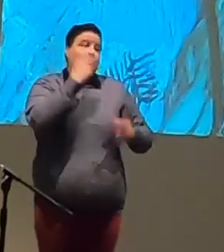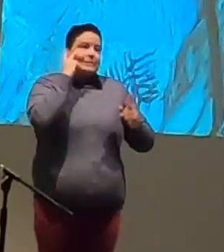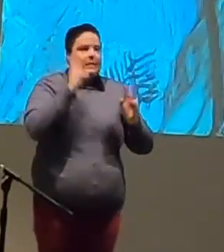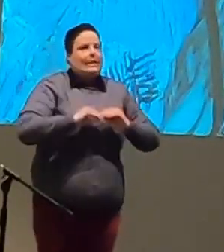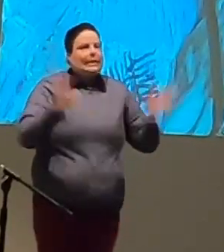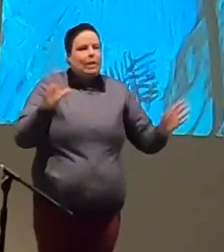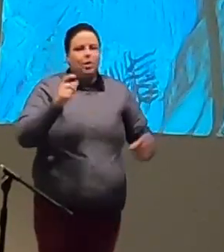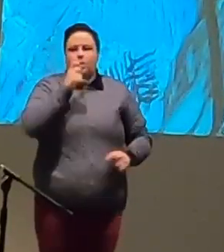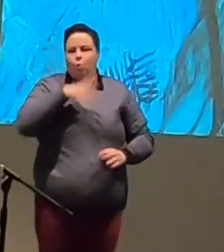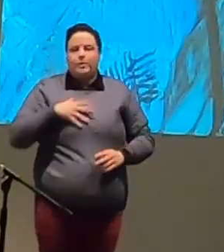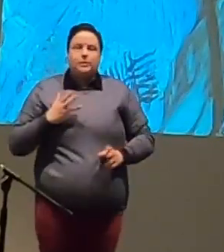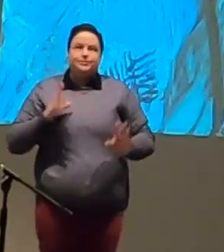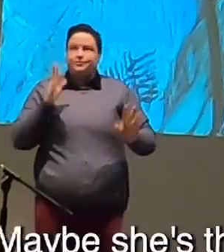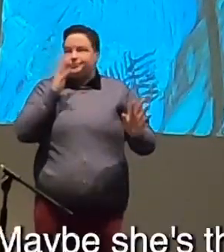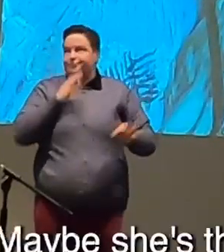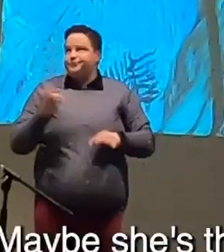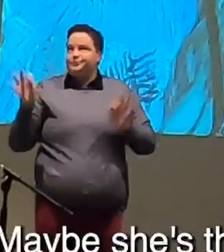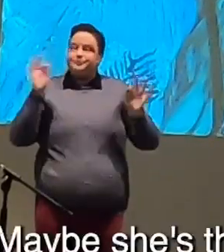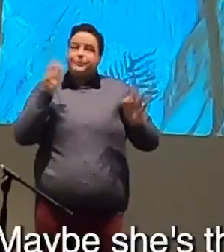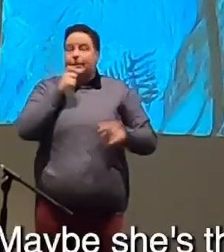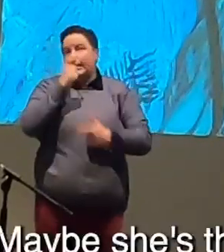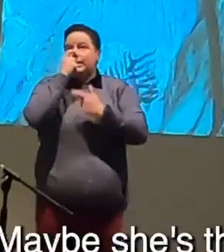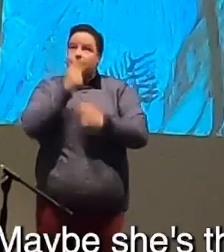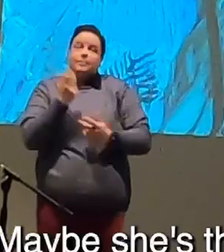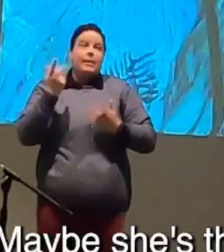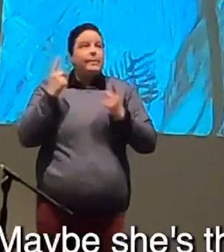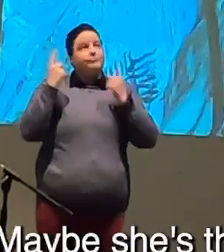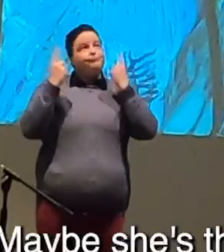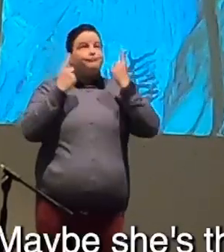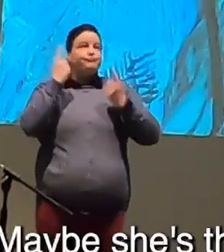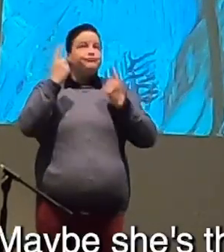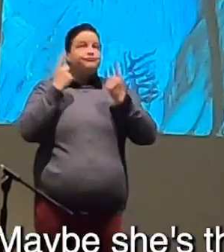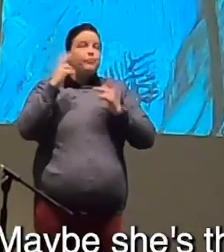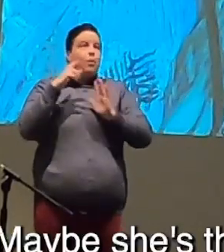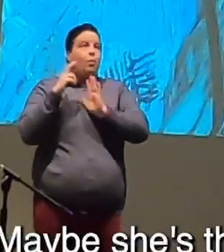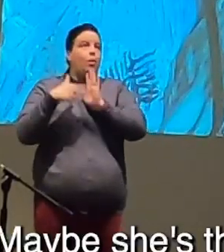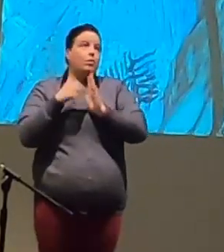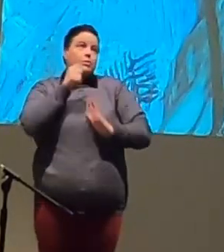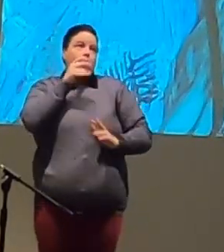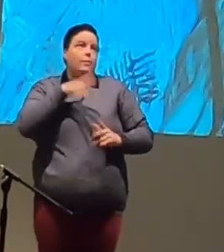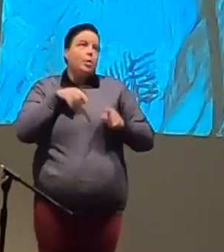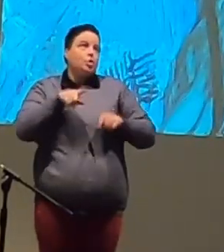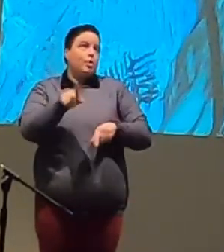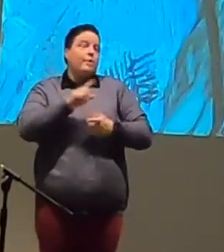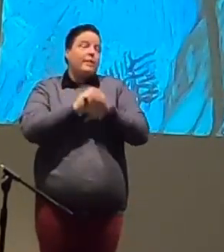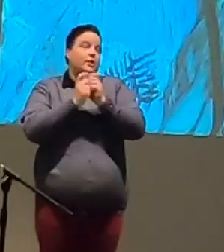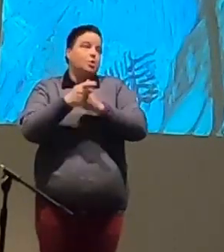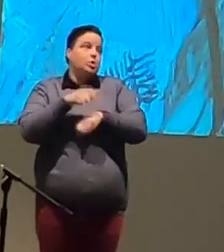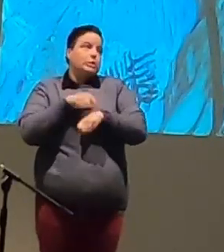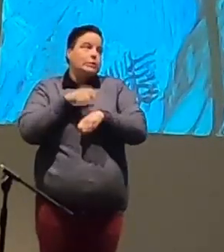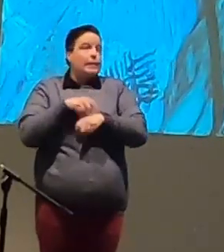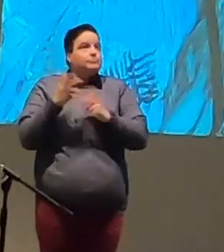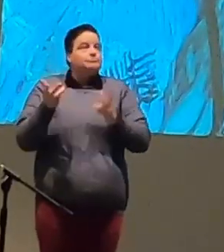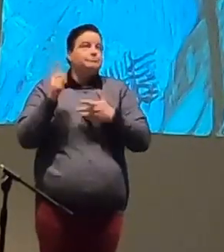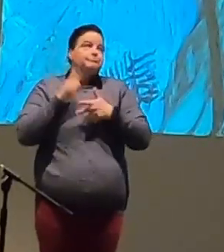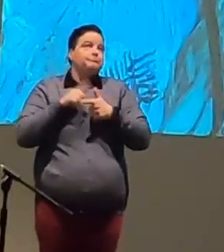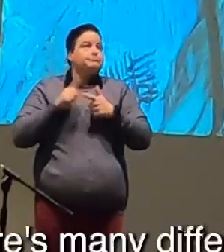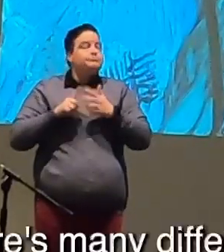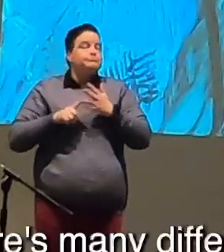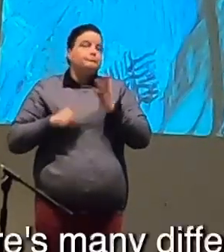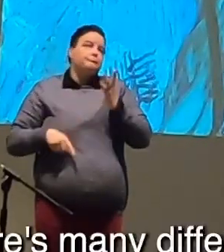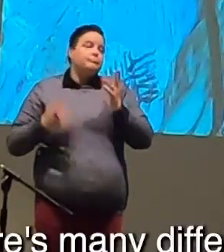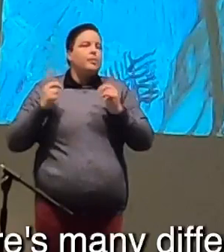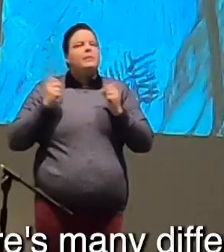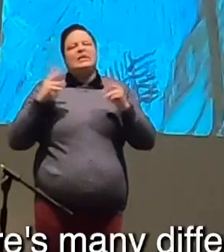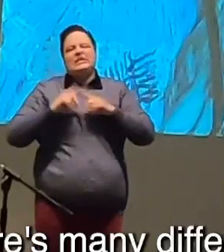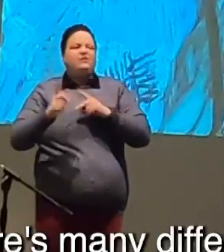uninterested in what's going on around her. Maybe she's thinking about her role as a woman during this changing time. There's